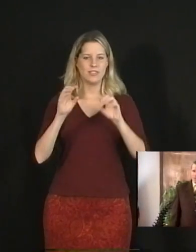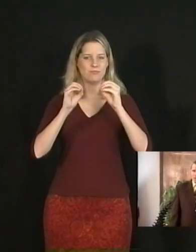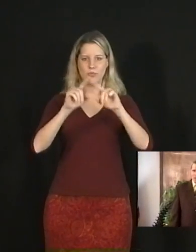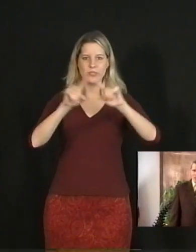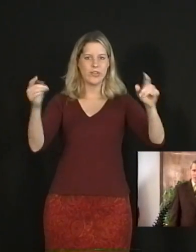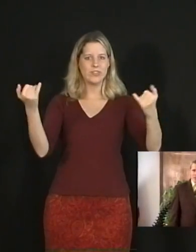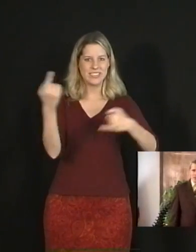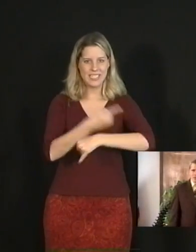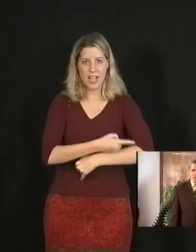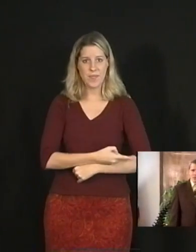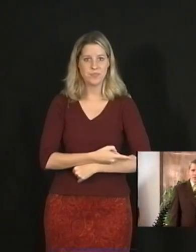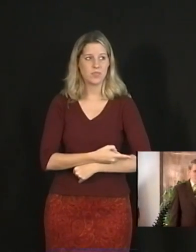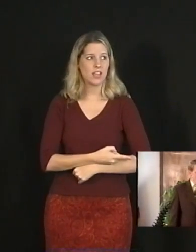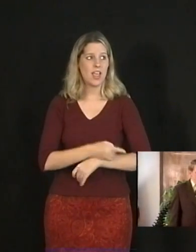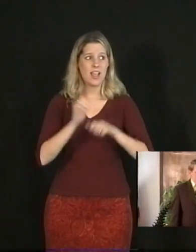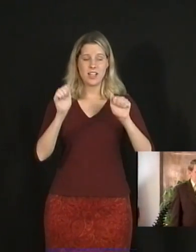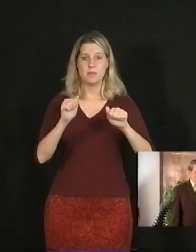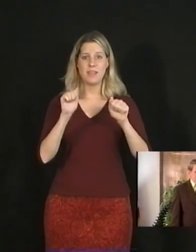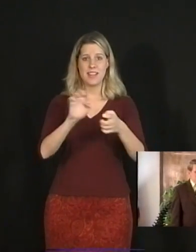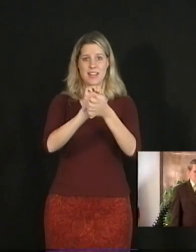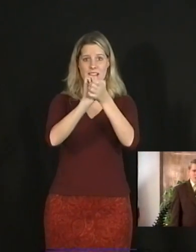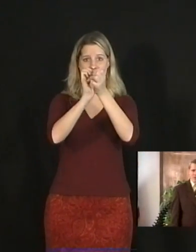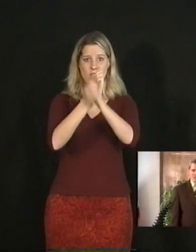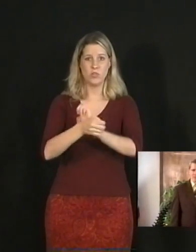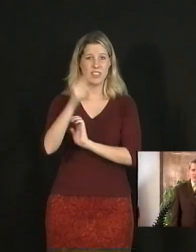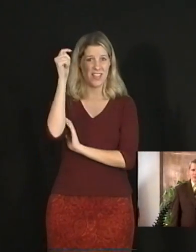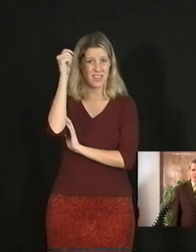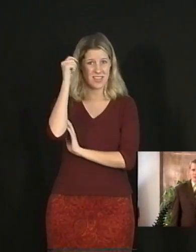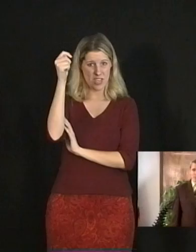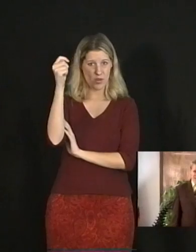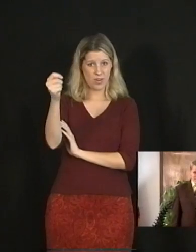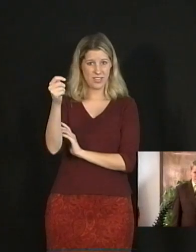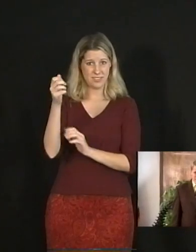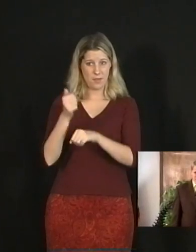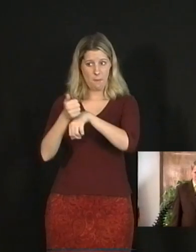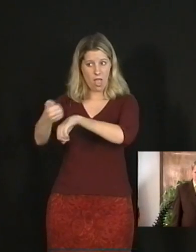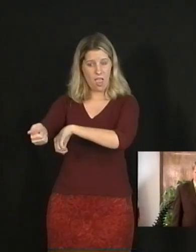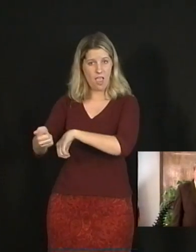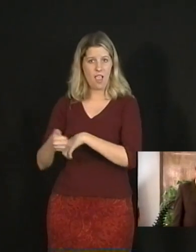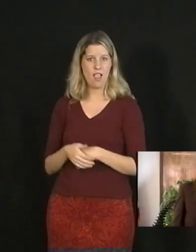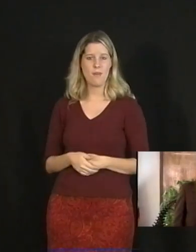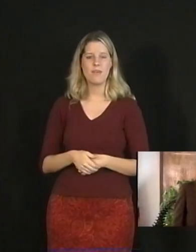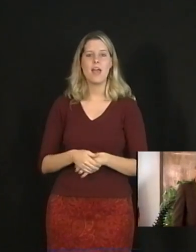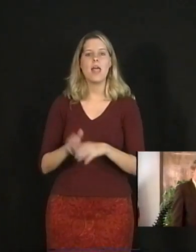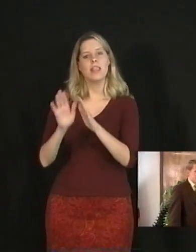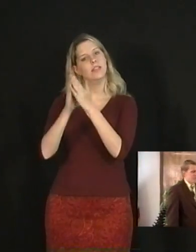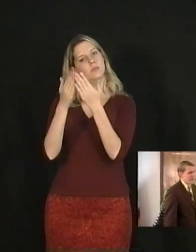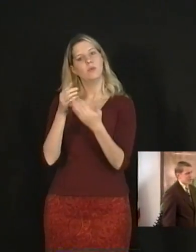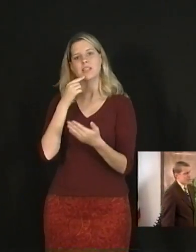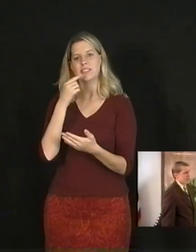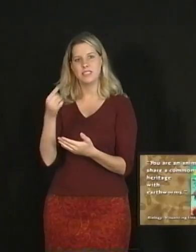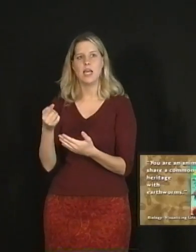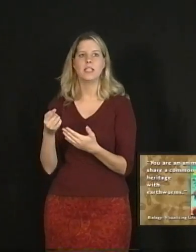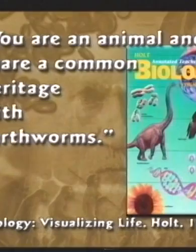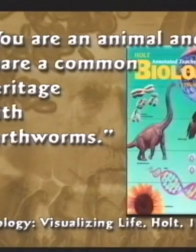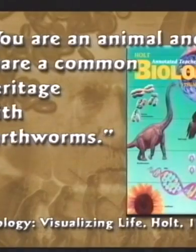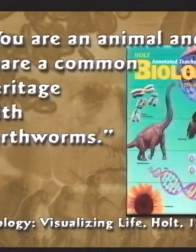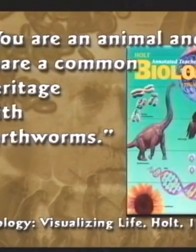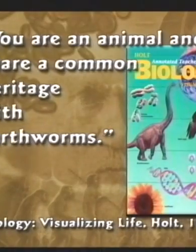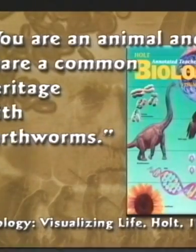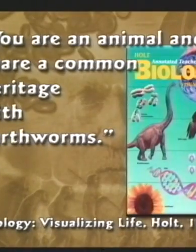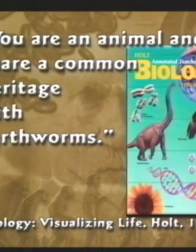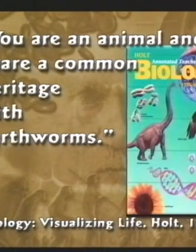today. Could it be that this evolution theory is to blame? This textbook says you're